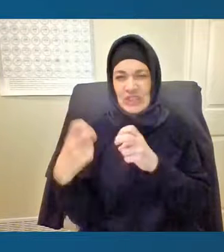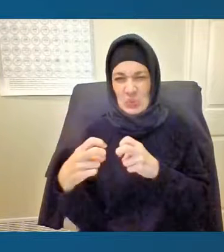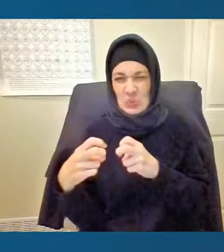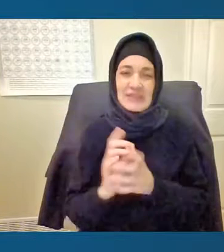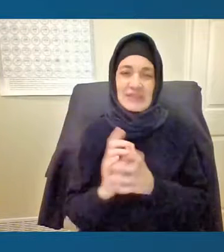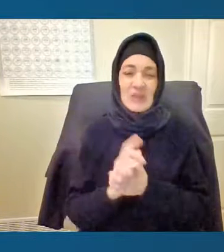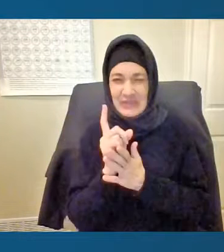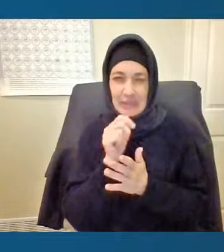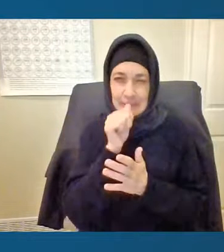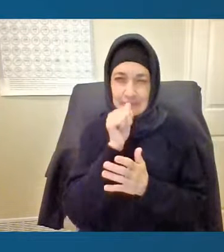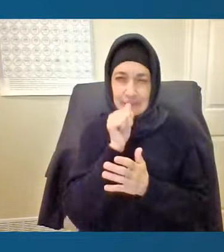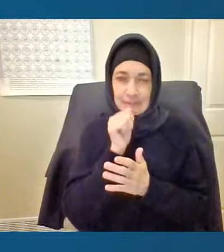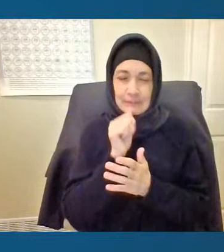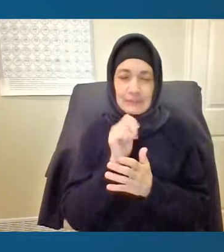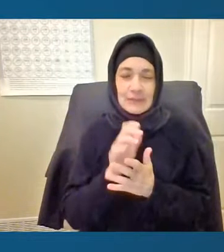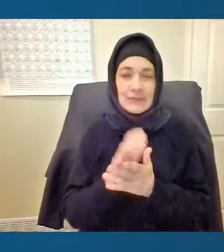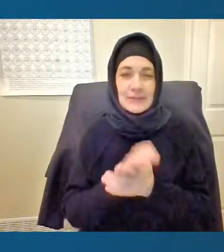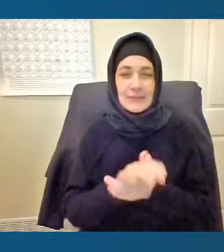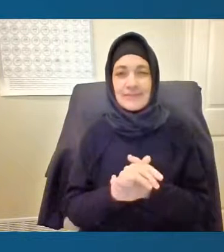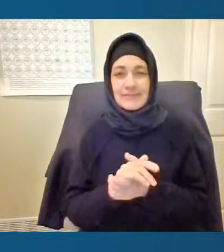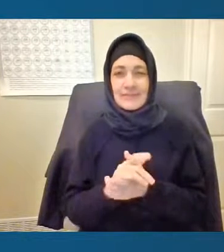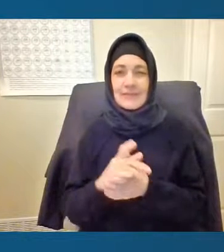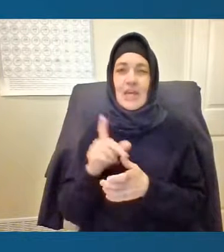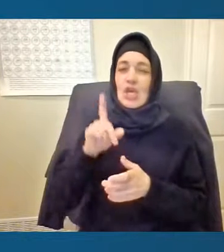exactly. Jazakumullahu khair.